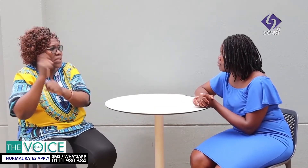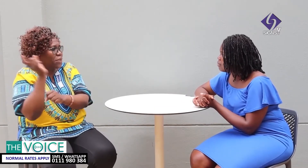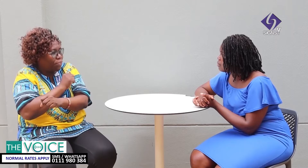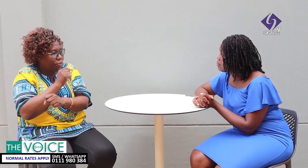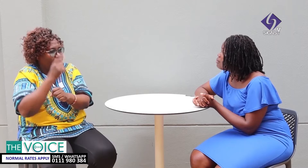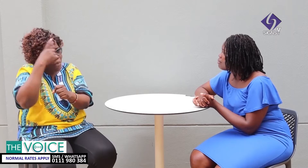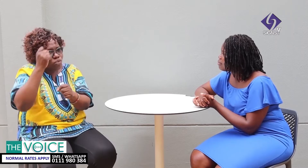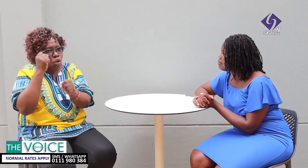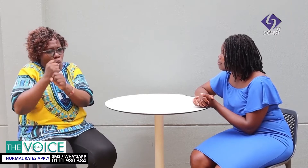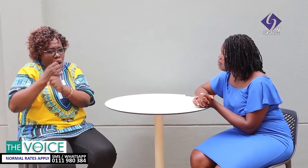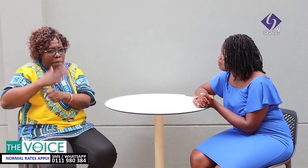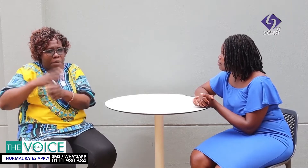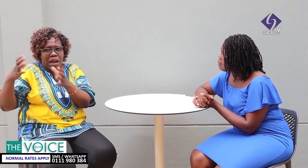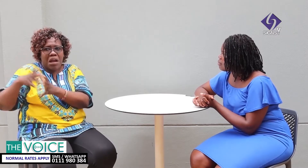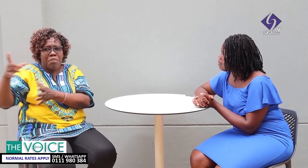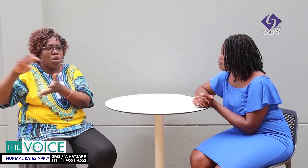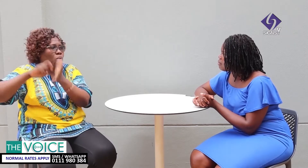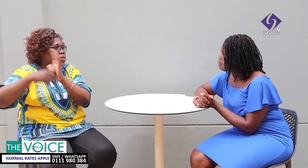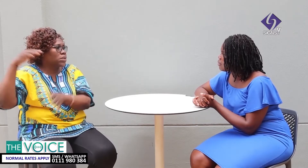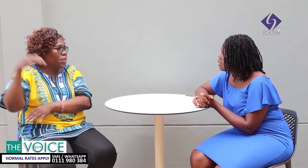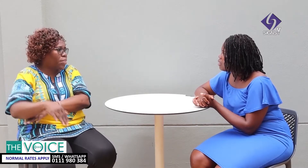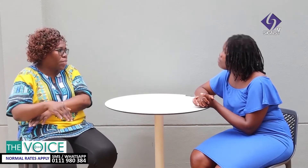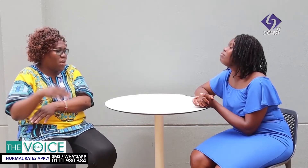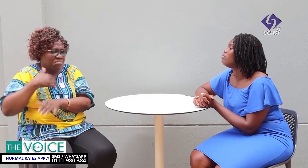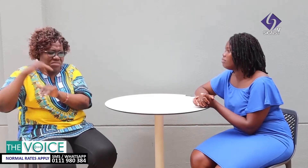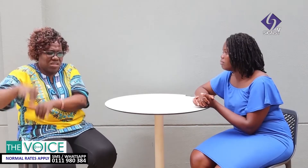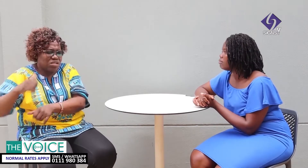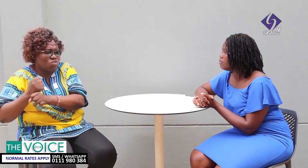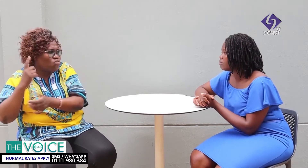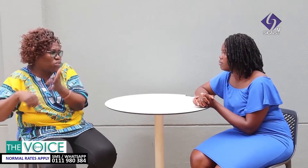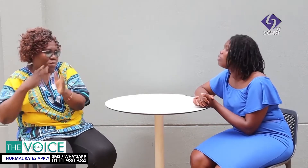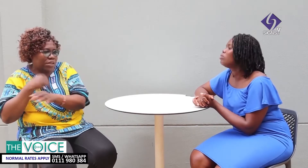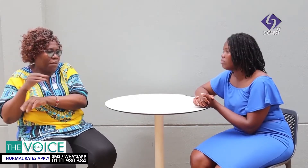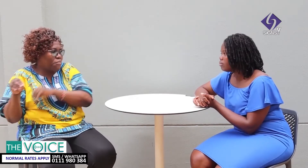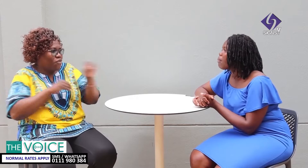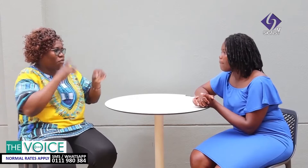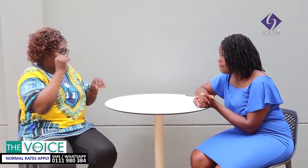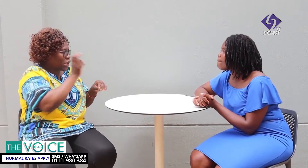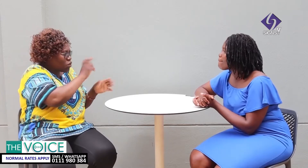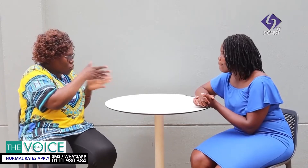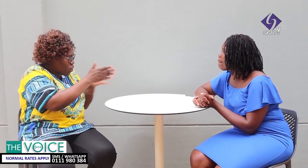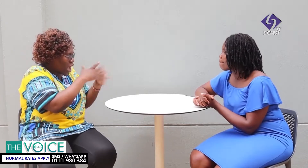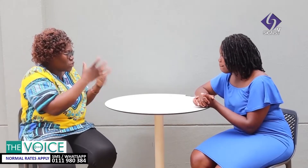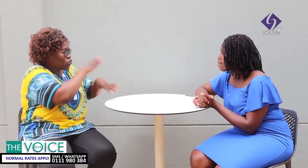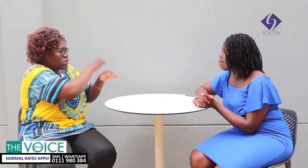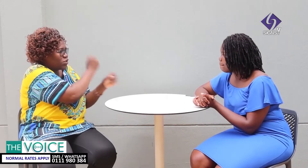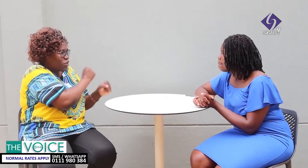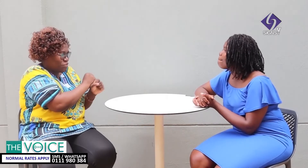after 2 years of working together with this group, my contract ended, and I just decided to move